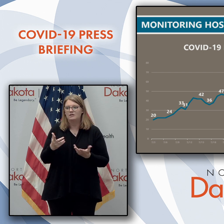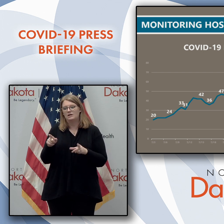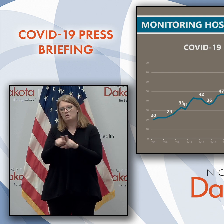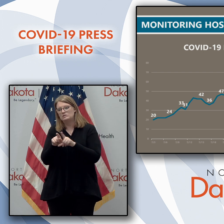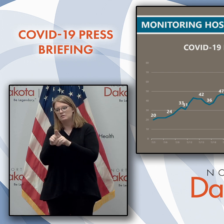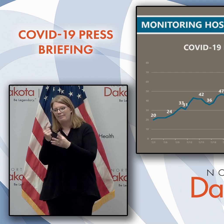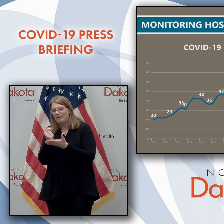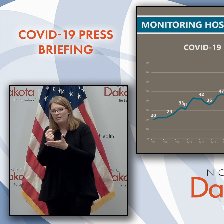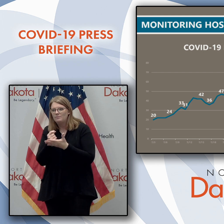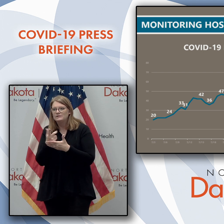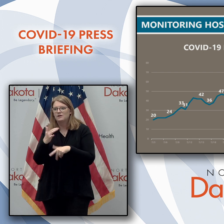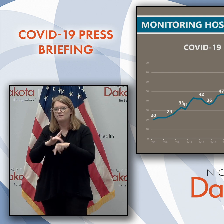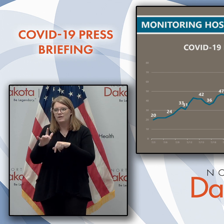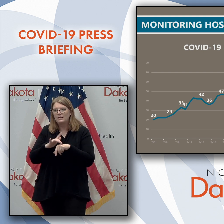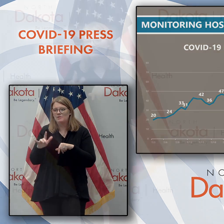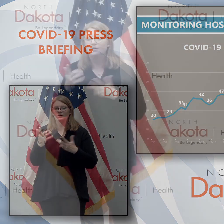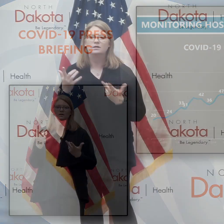the